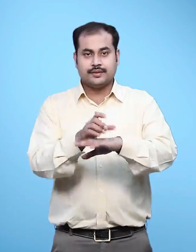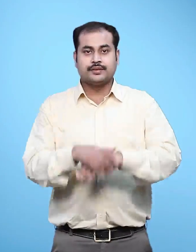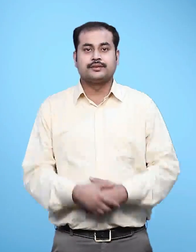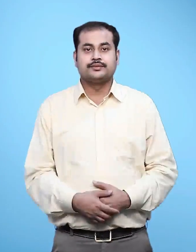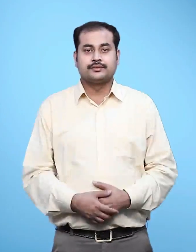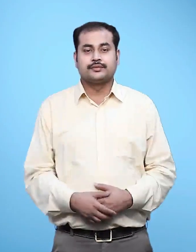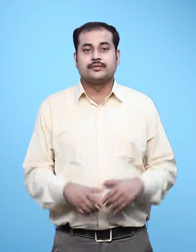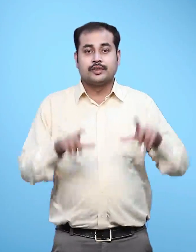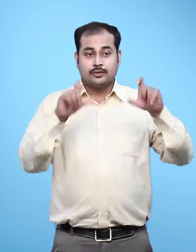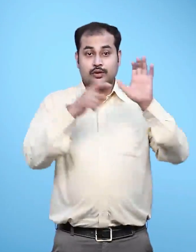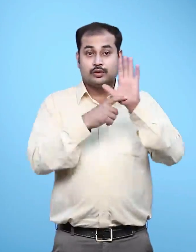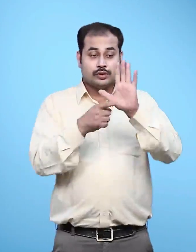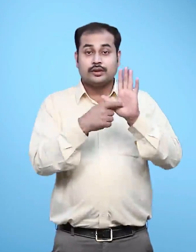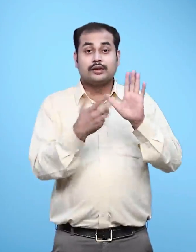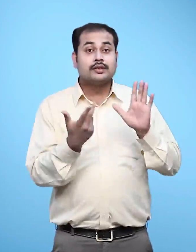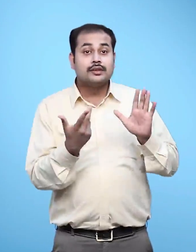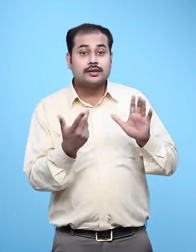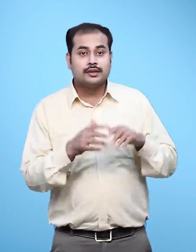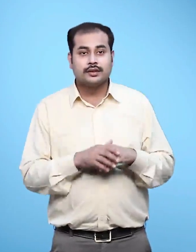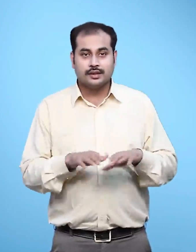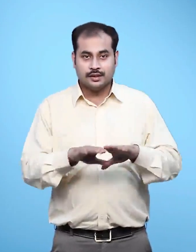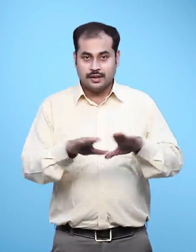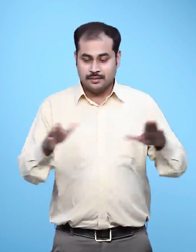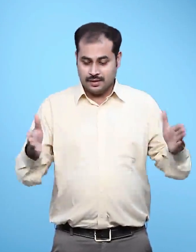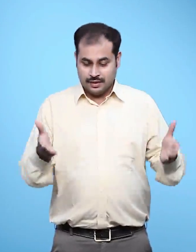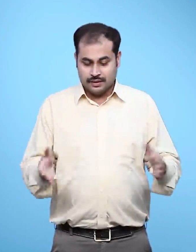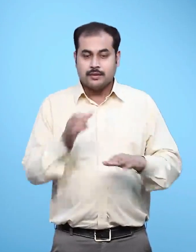Picture shows glass of water kept on the table.